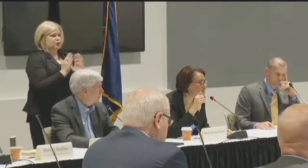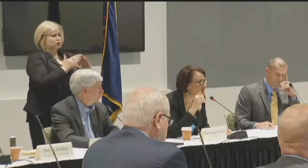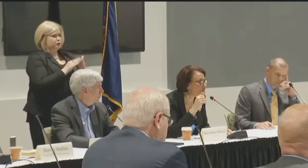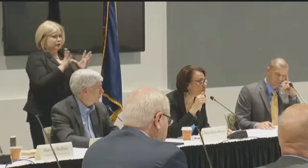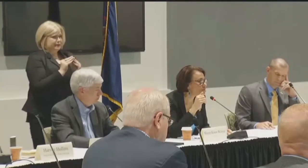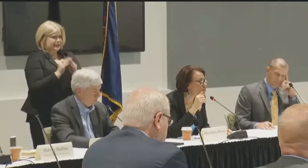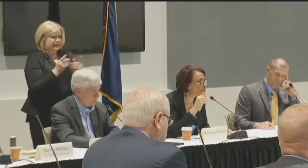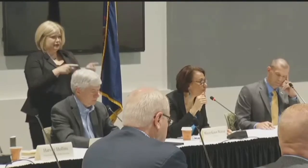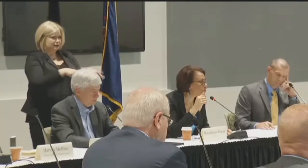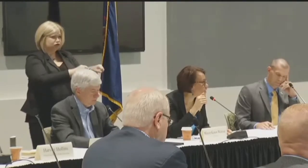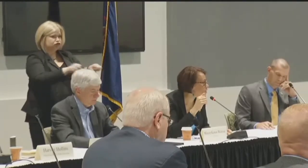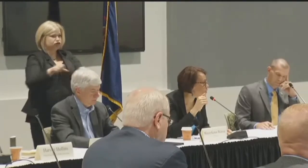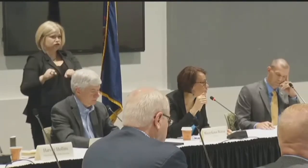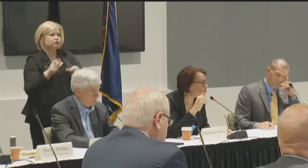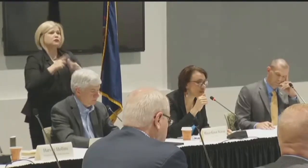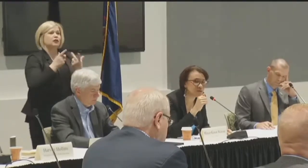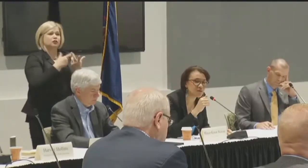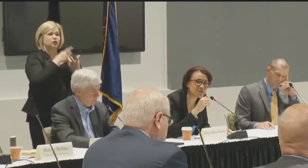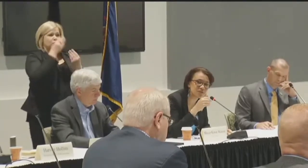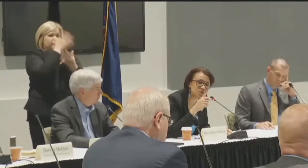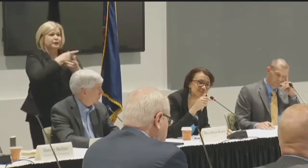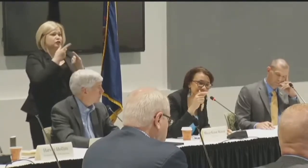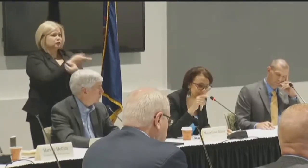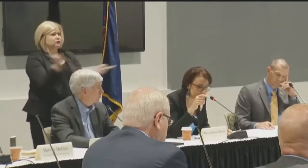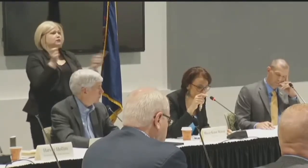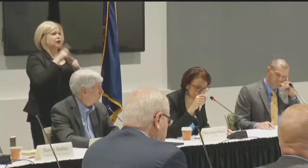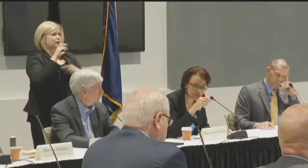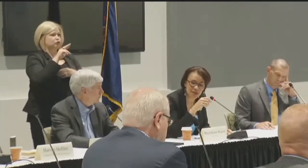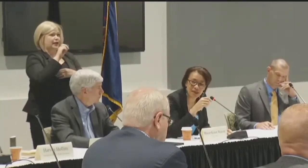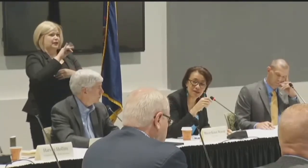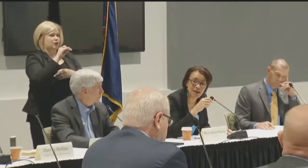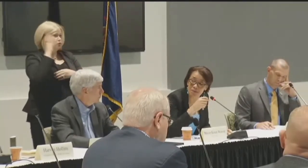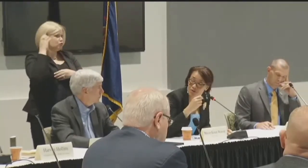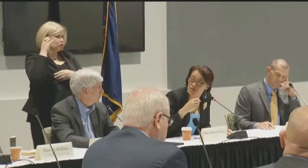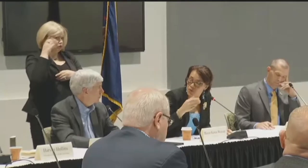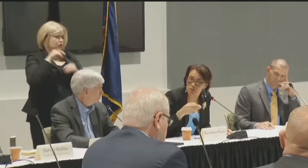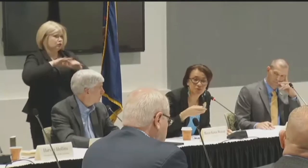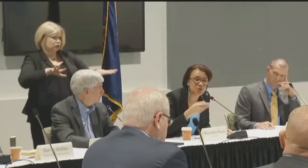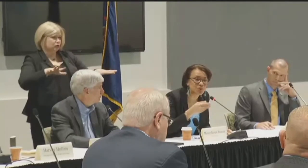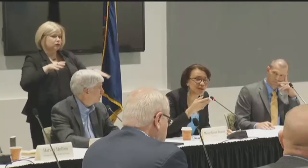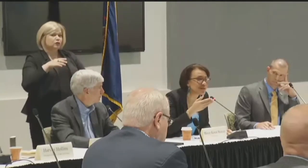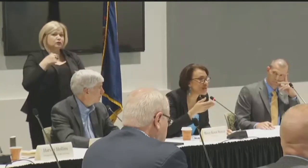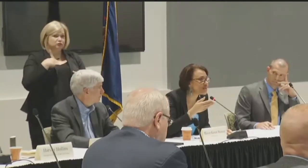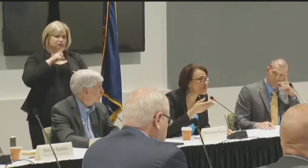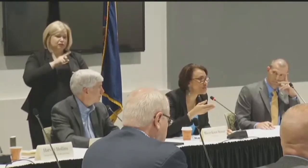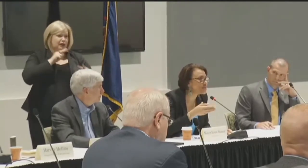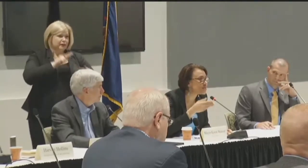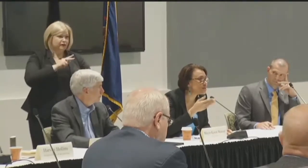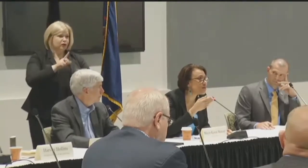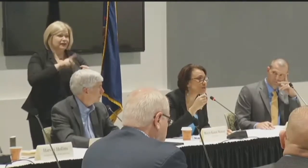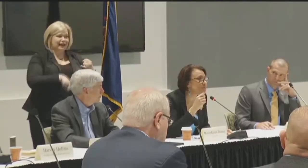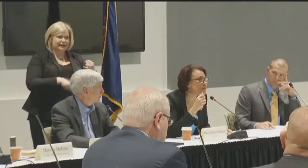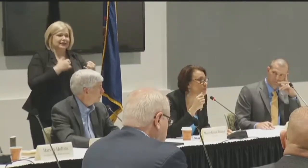meetings and also putting information over the radio, and that's going to continue. And I'm looking forward to the last thing